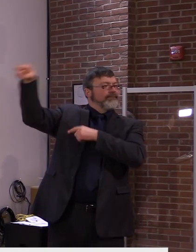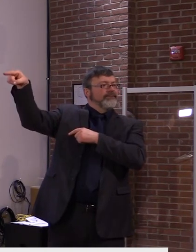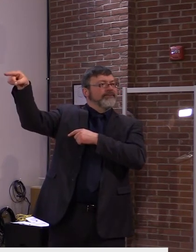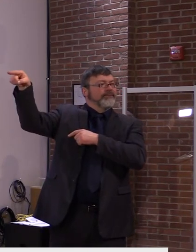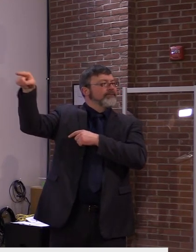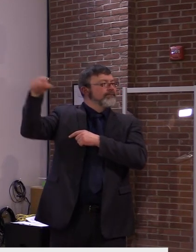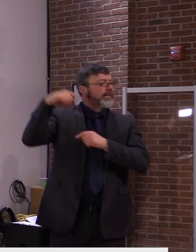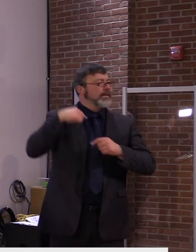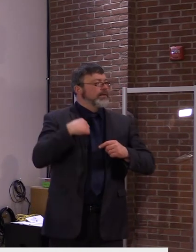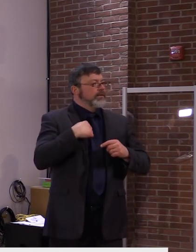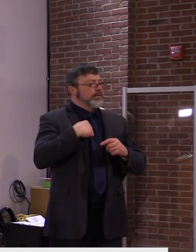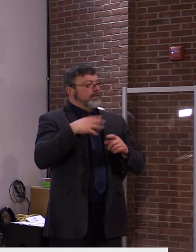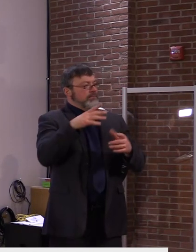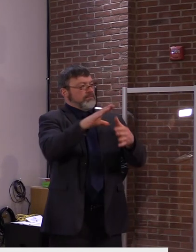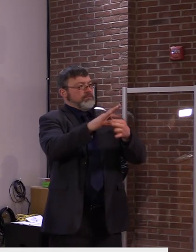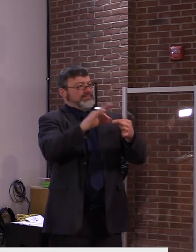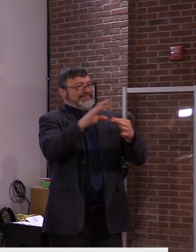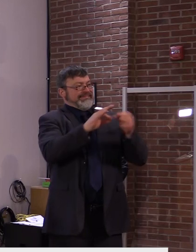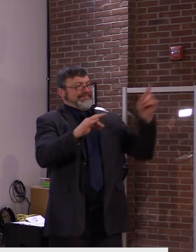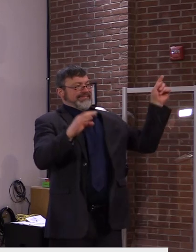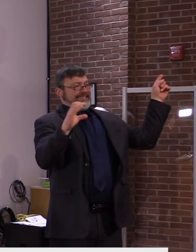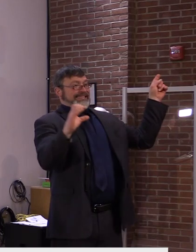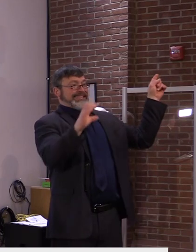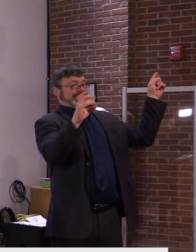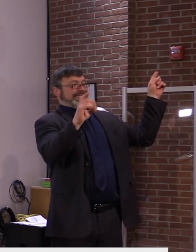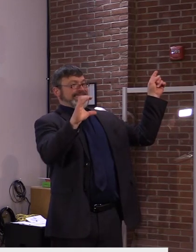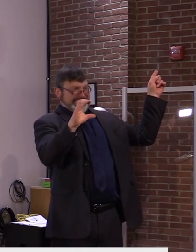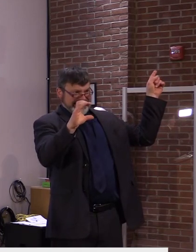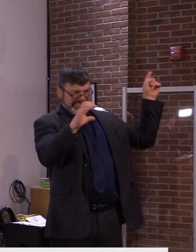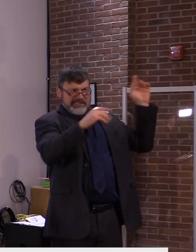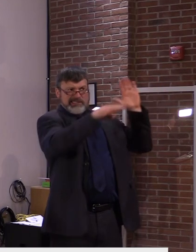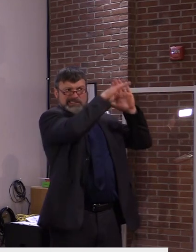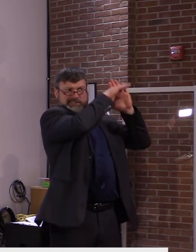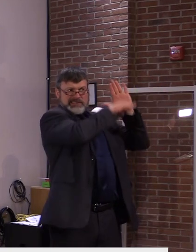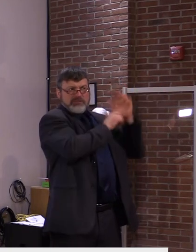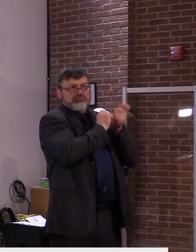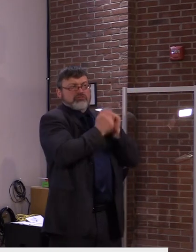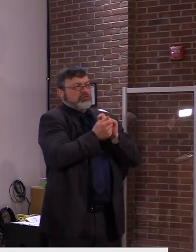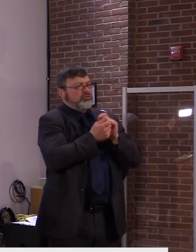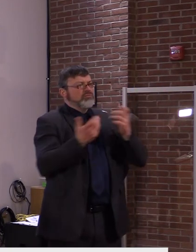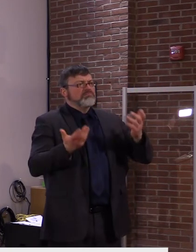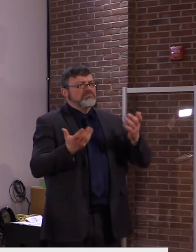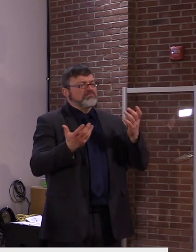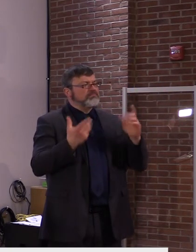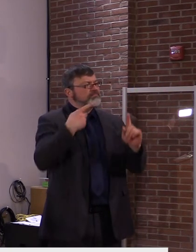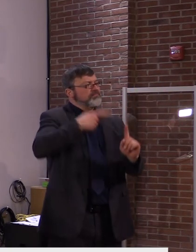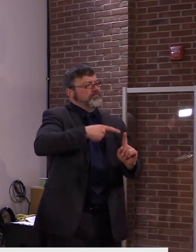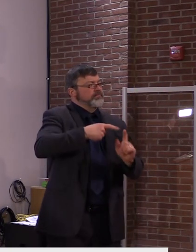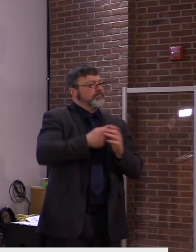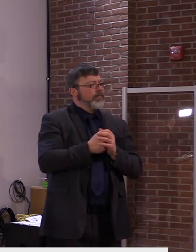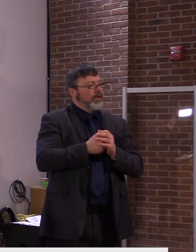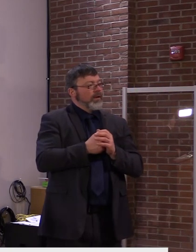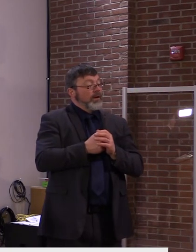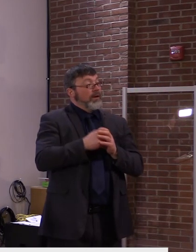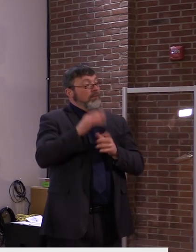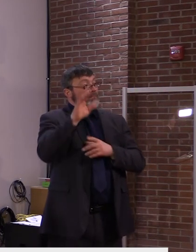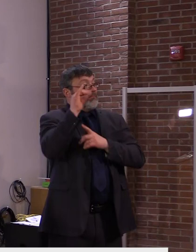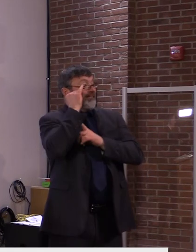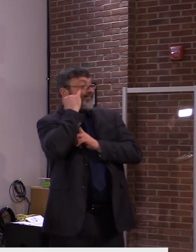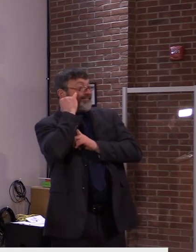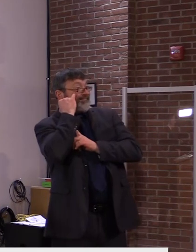CDC about having your being fully vaccinated for more than 2 weeks but less